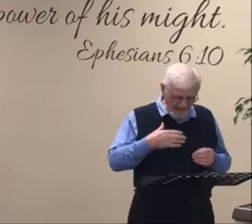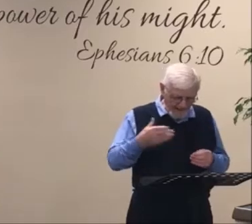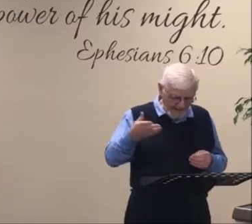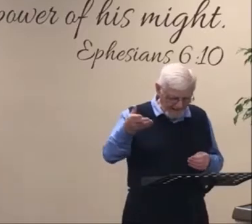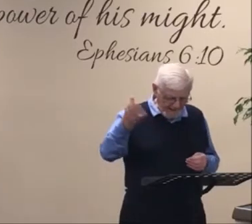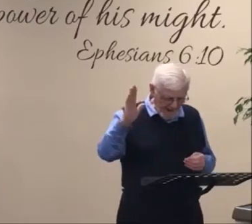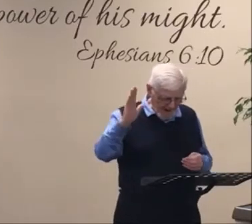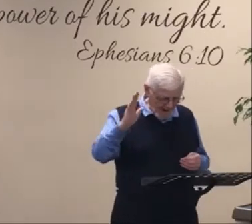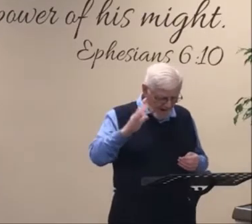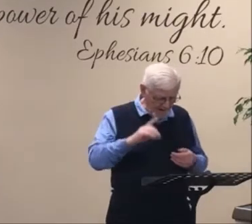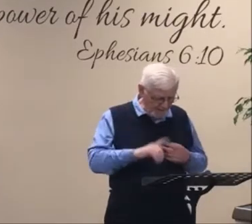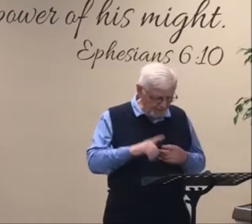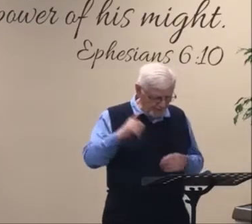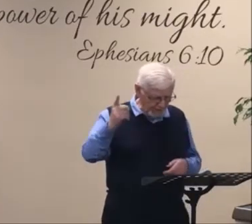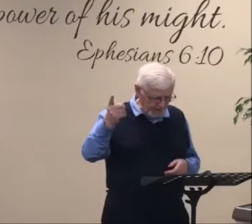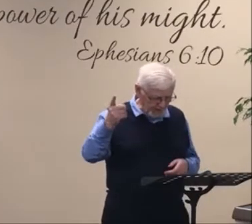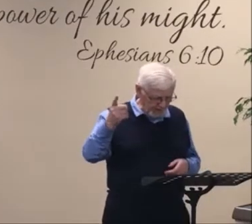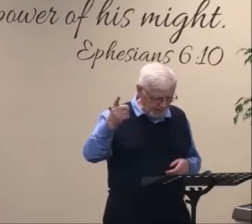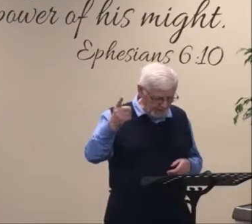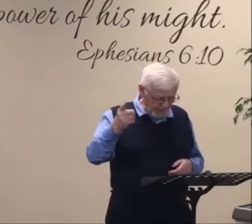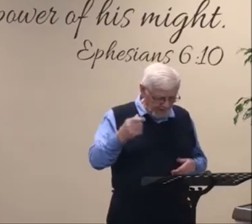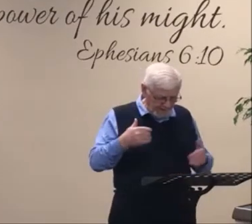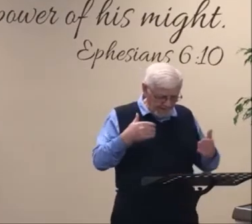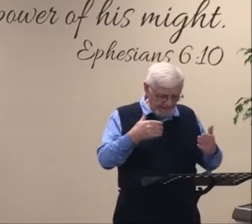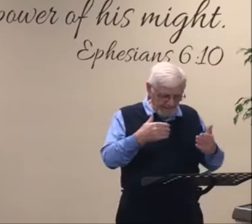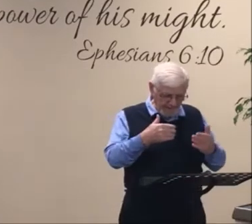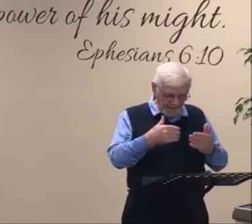nearer, my God, to thee,